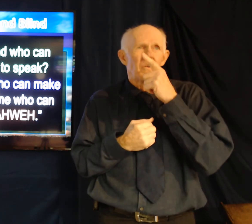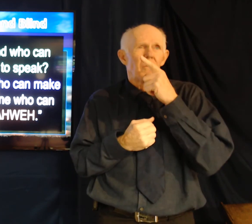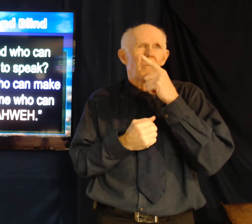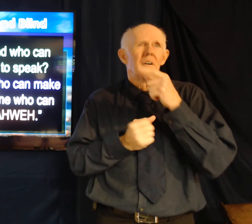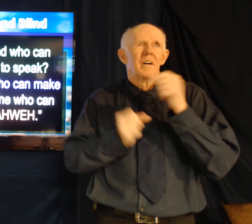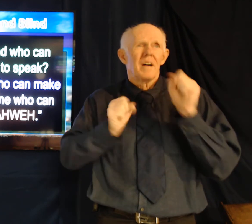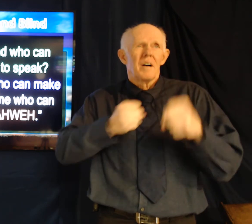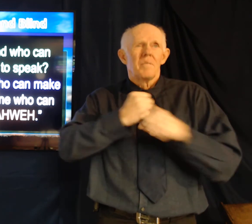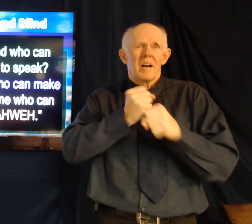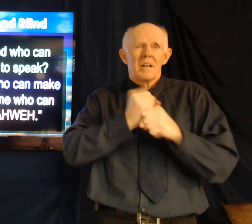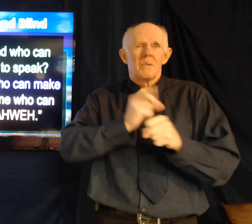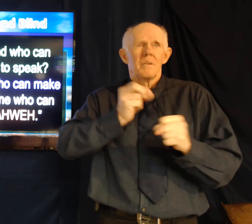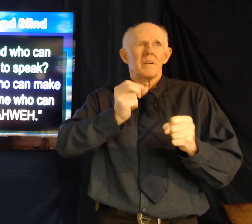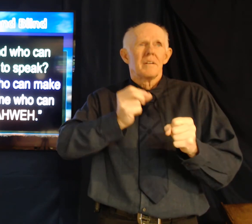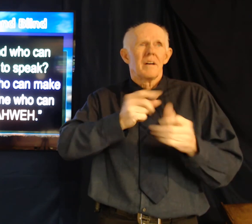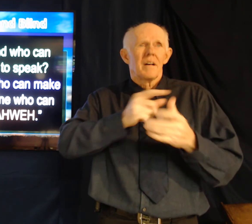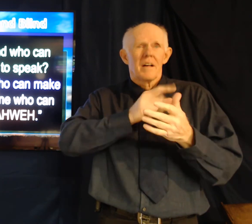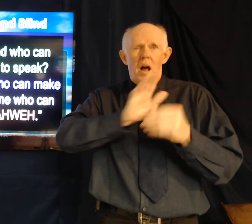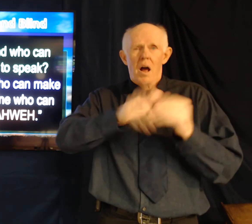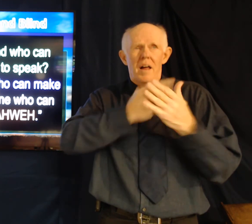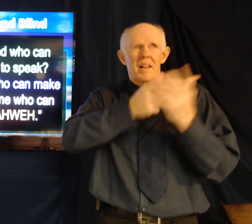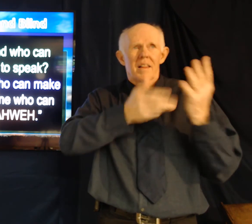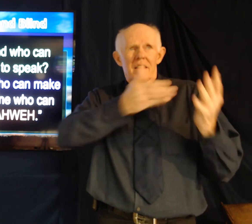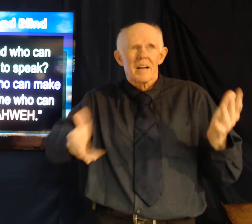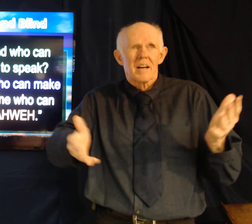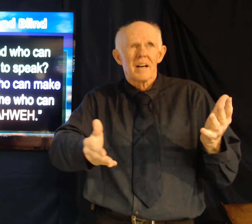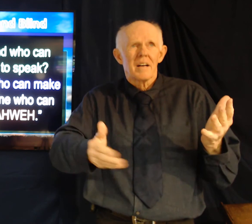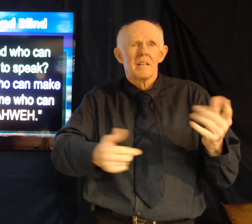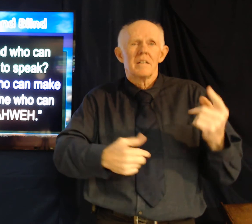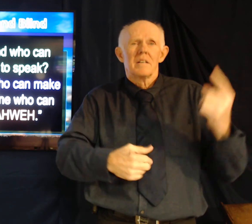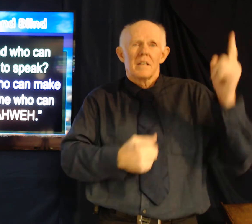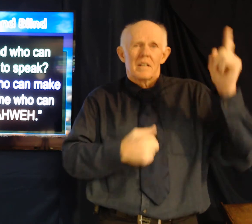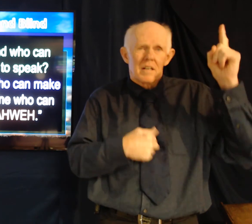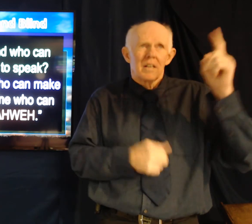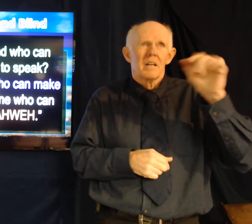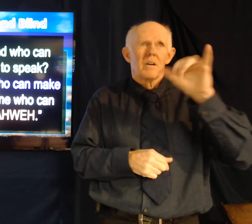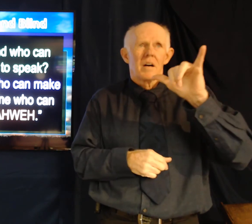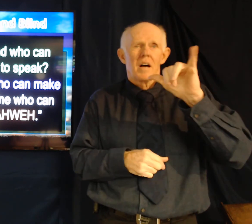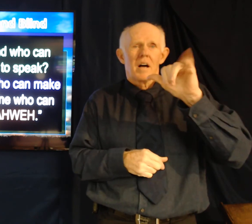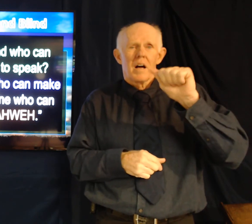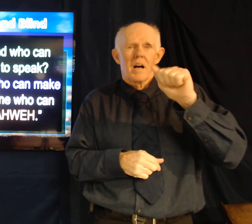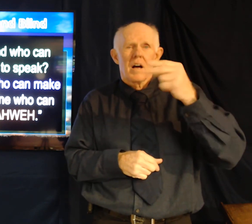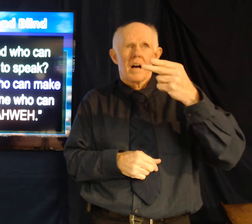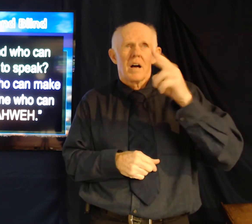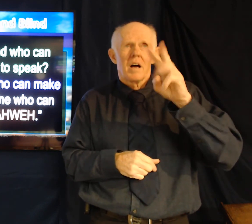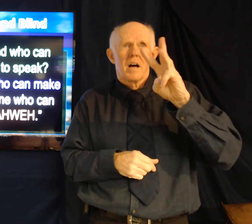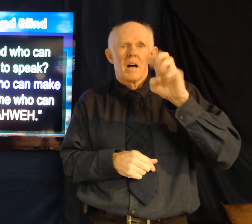I am the one who can do all these things. I am Yahoo.